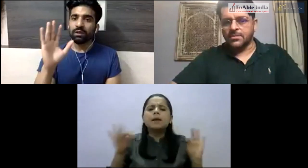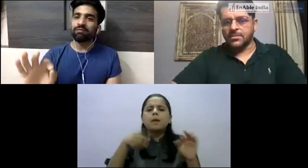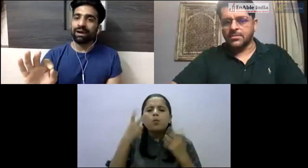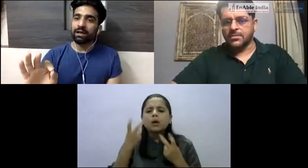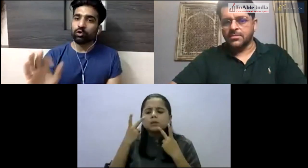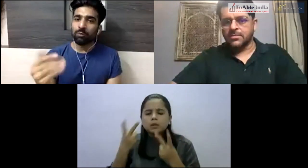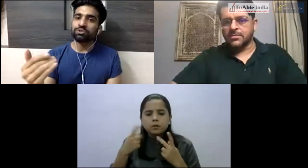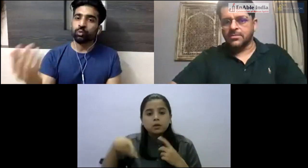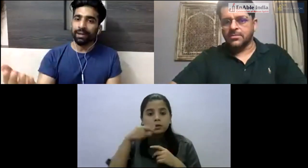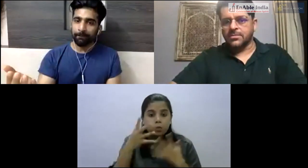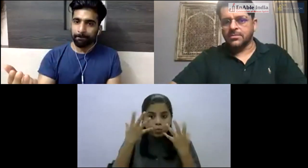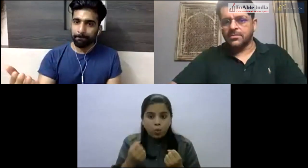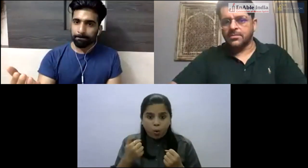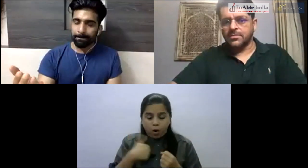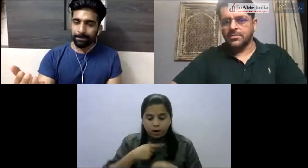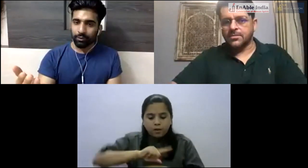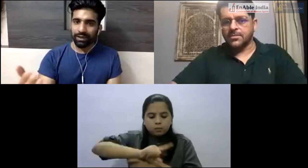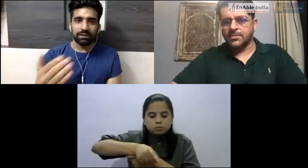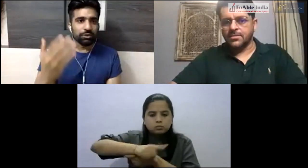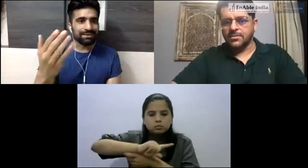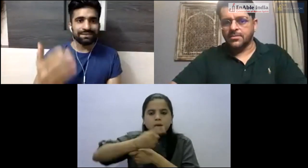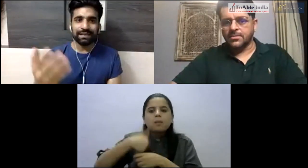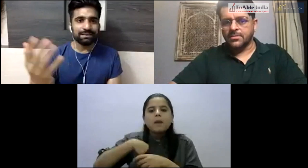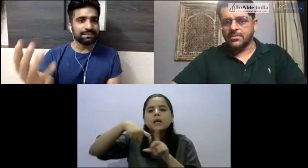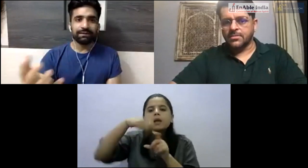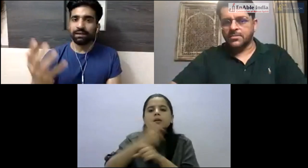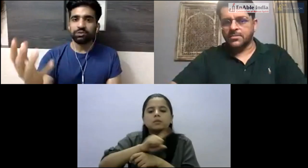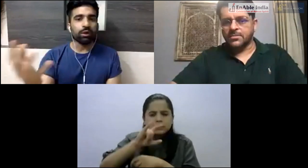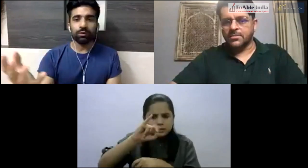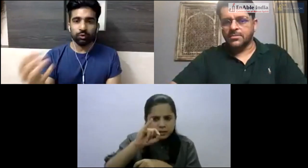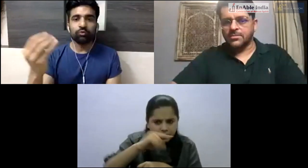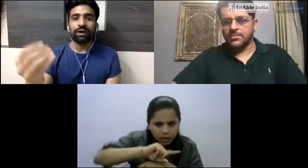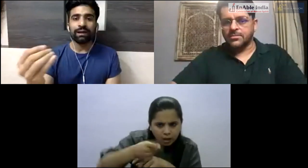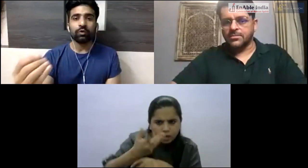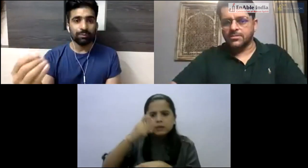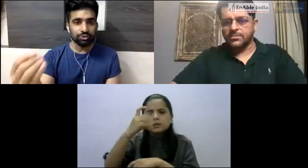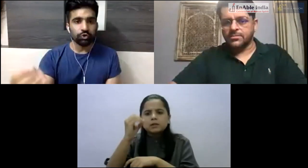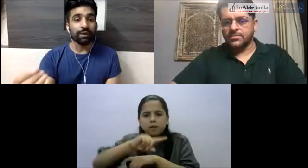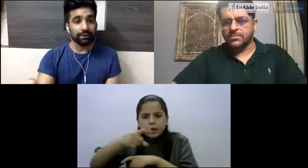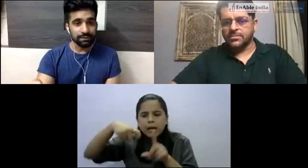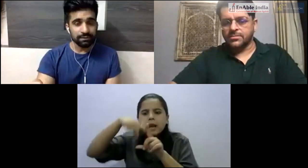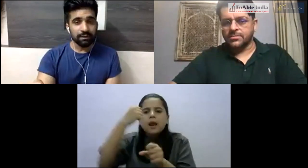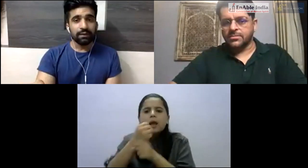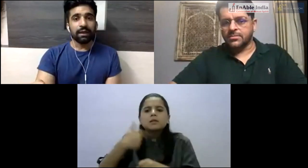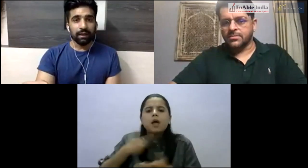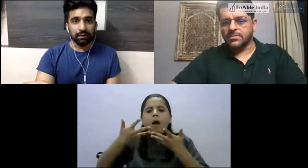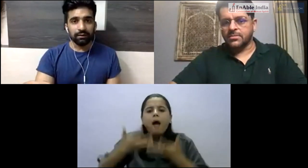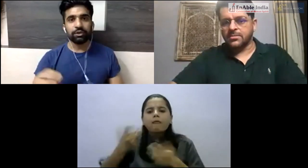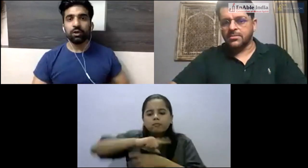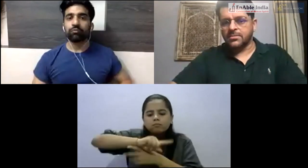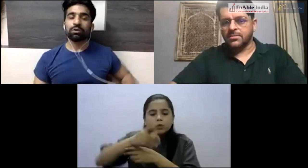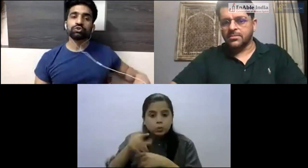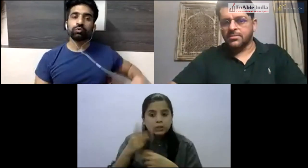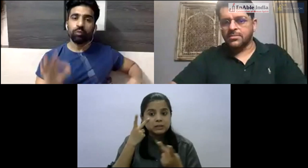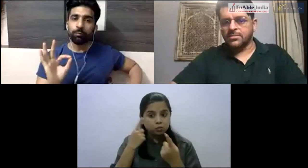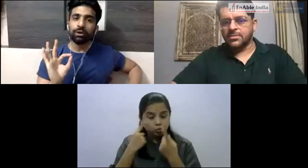going to find out how much you weigh. Okay, you are 60 kg, 70 kg, whatever. You have to find out how much your weight is, and then you